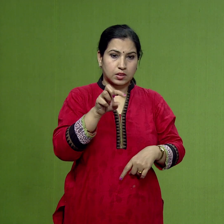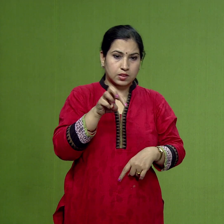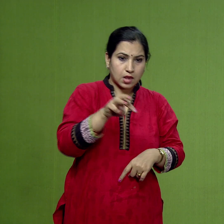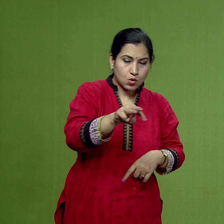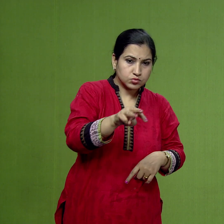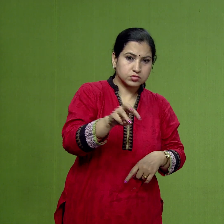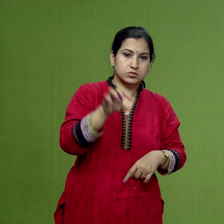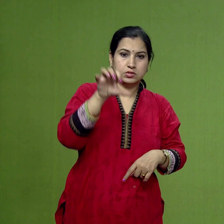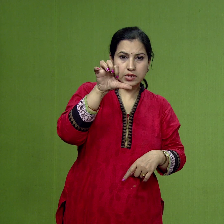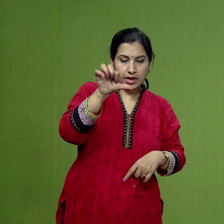2933 kilometers.